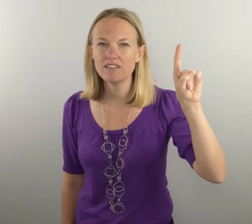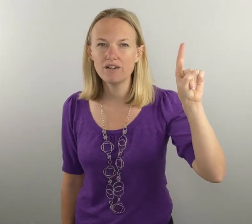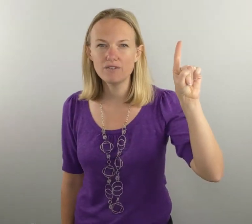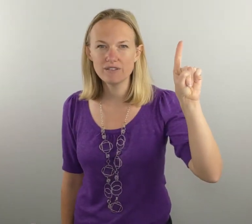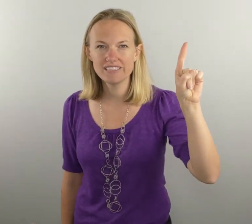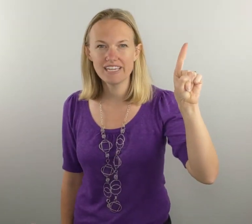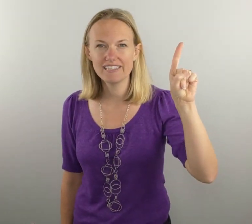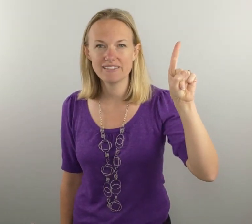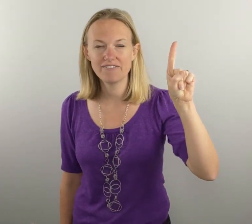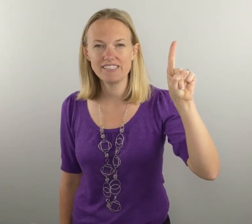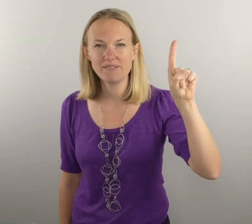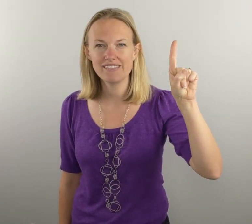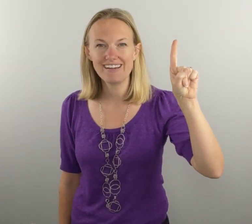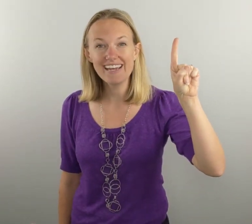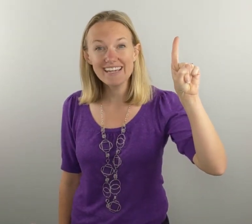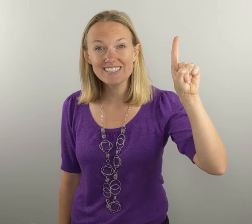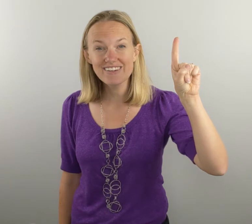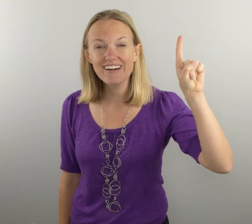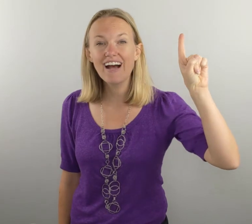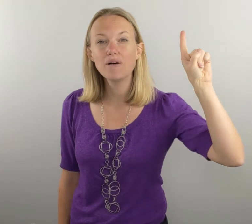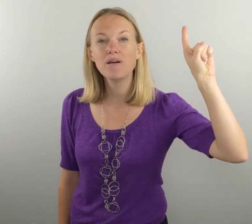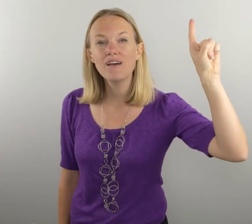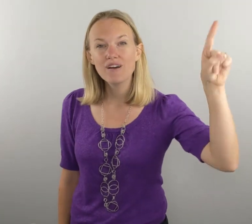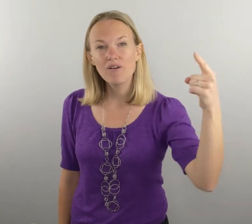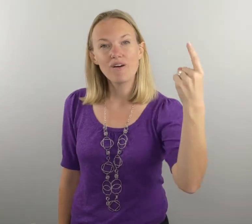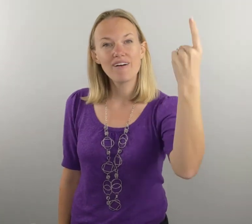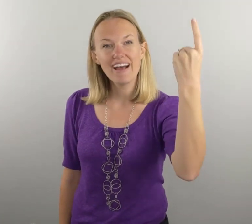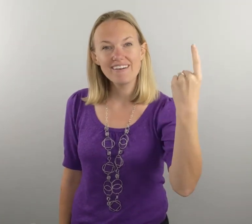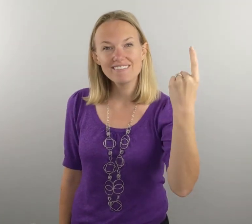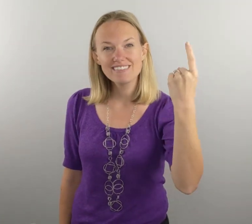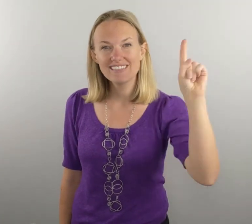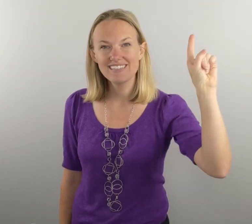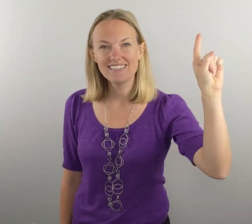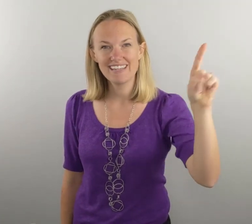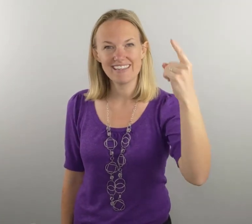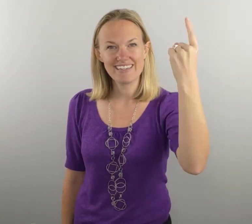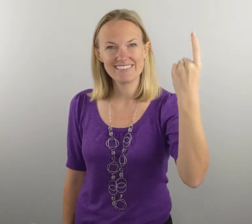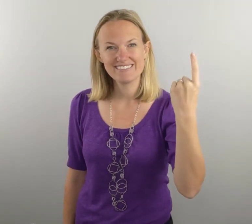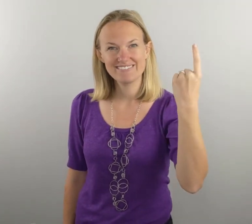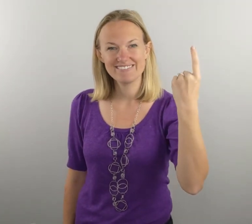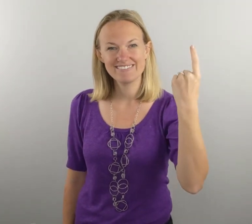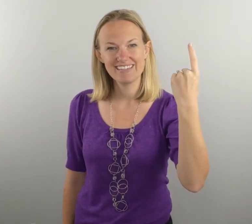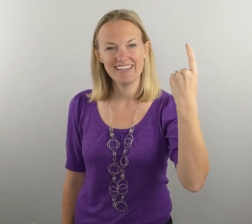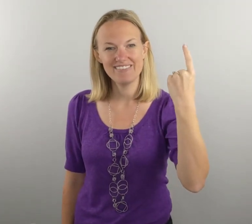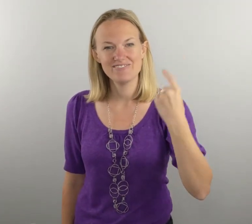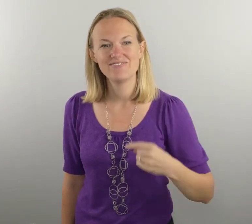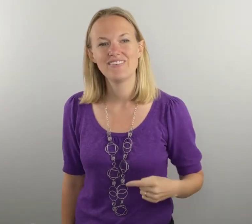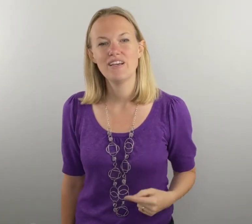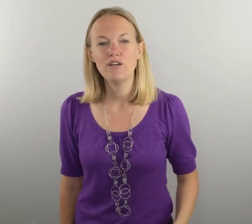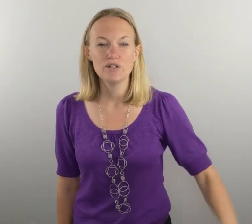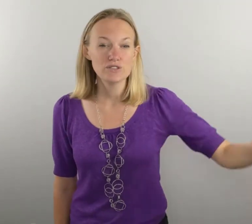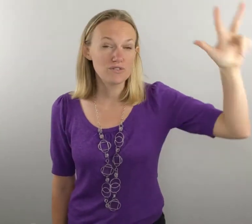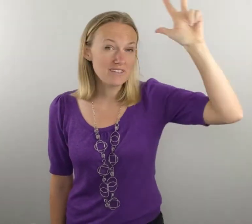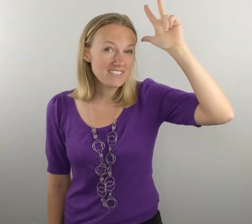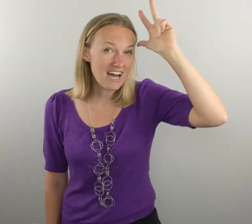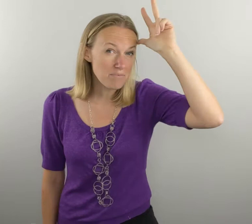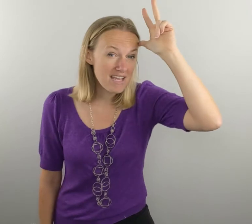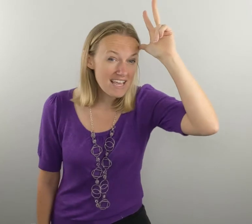alone, once again, it's a fist with your index finger up. Go around like that, okay? So from the top,